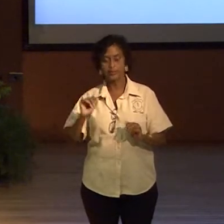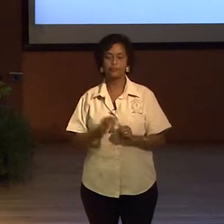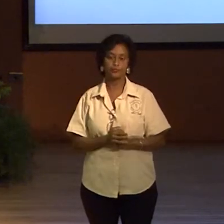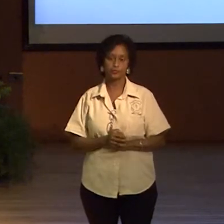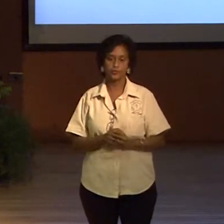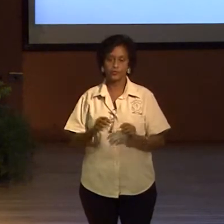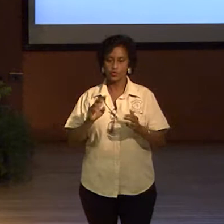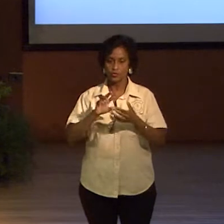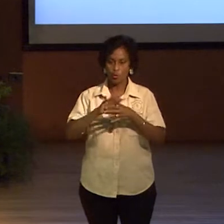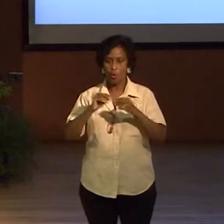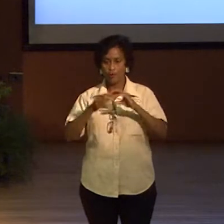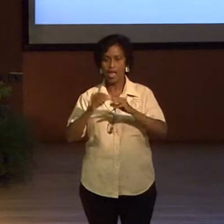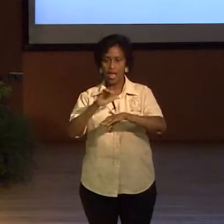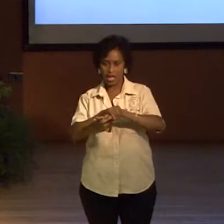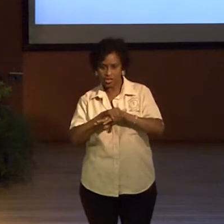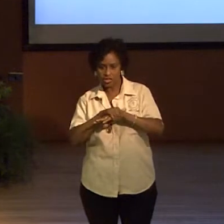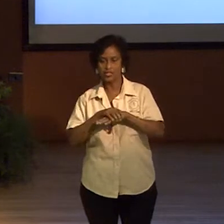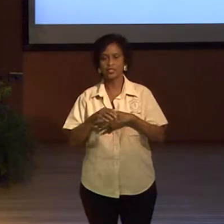article,